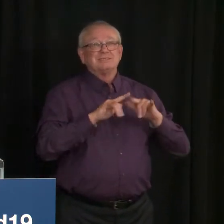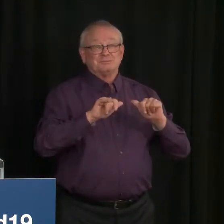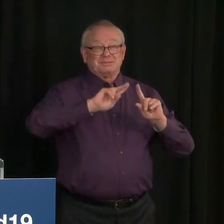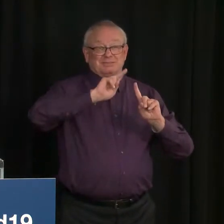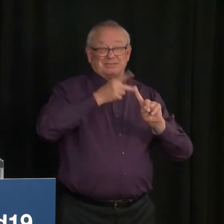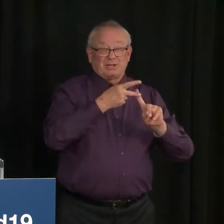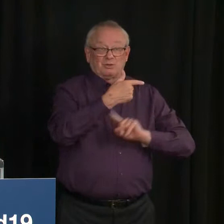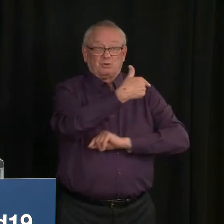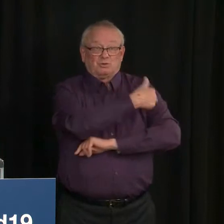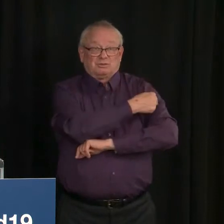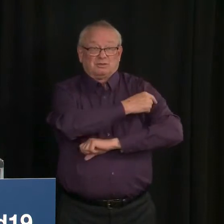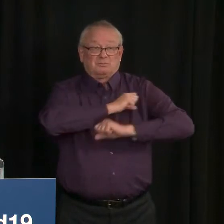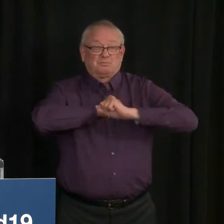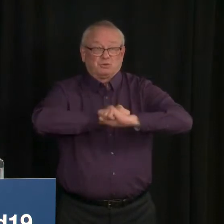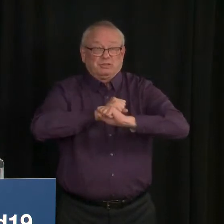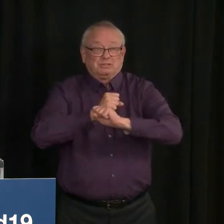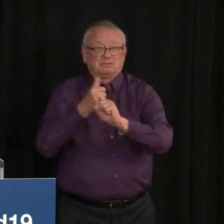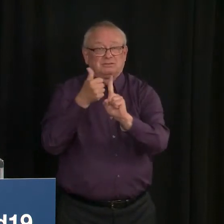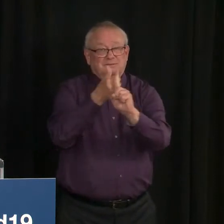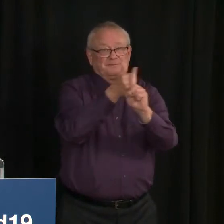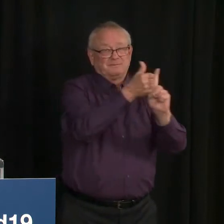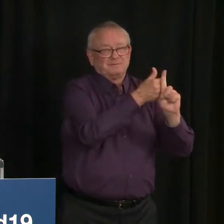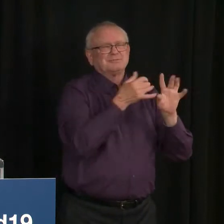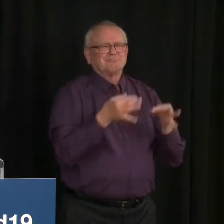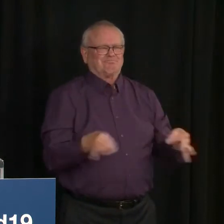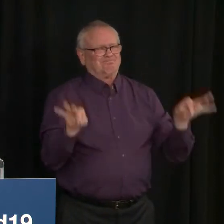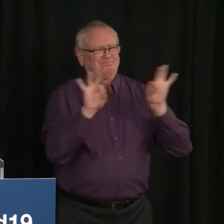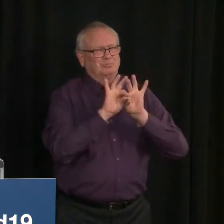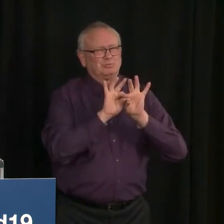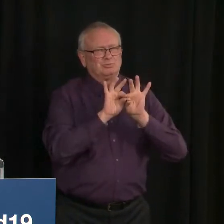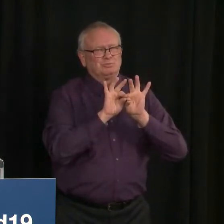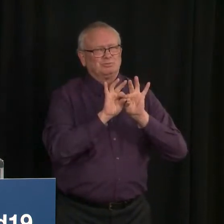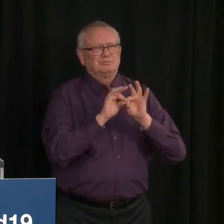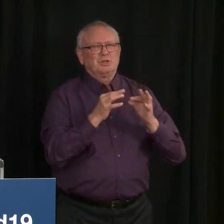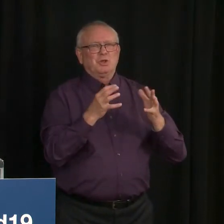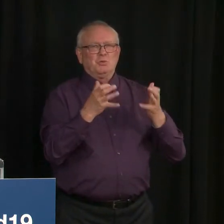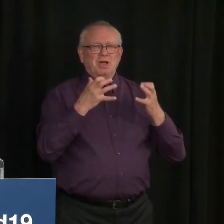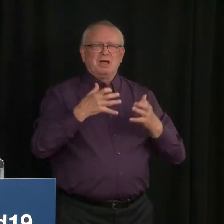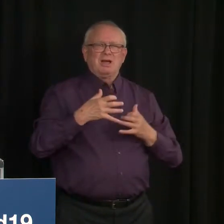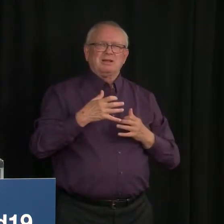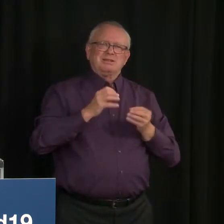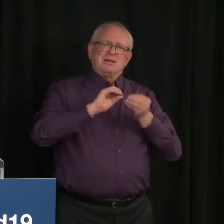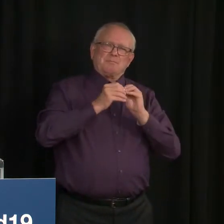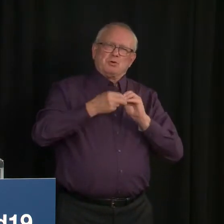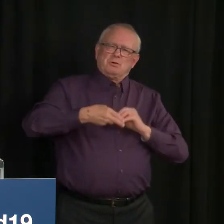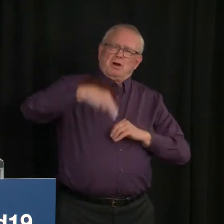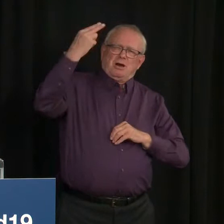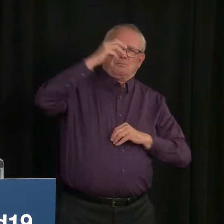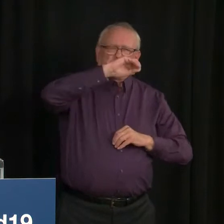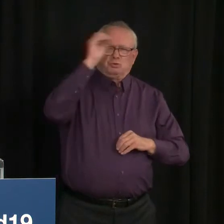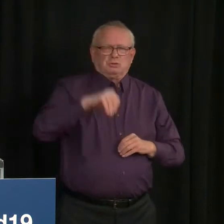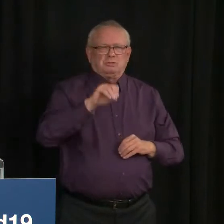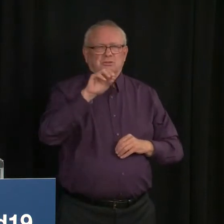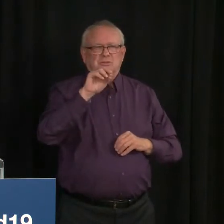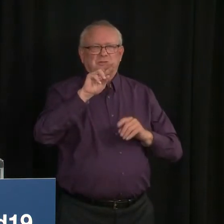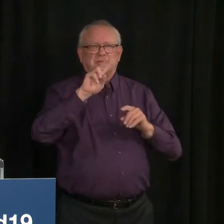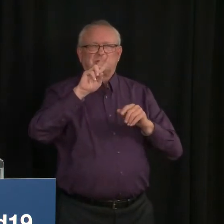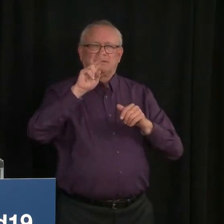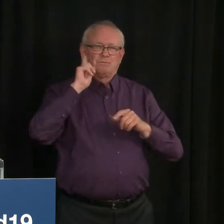sure that we do have that population level protection in place. Alessia, is there a follow-up